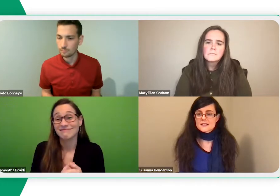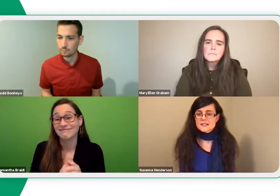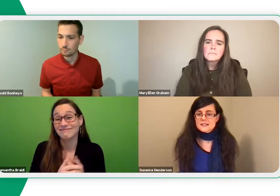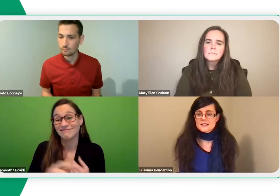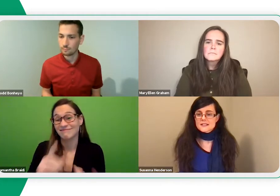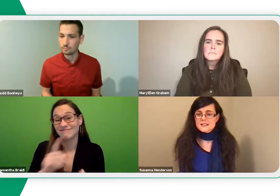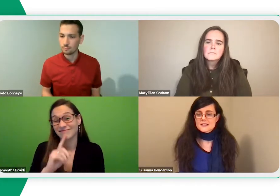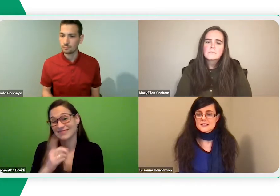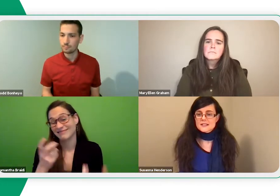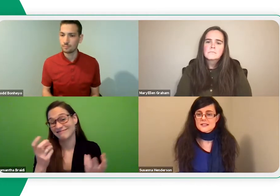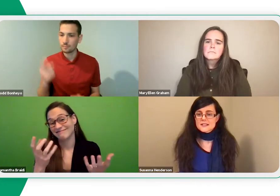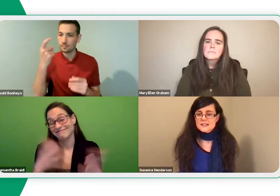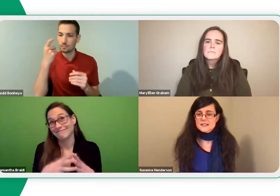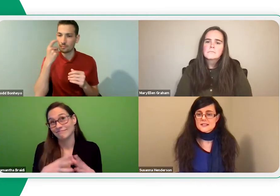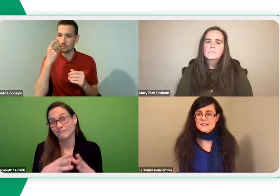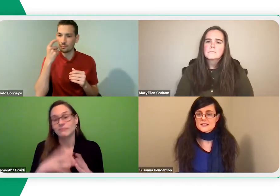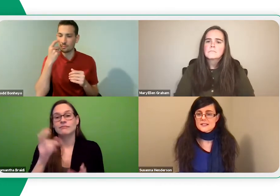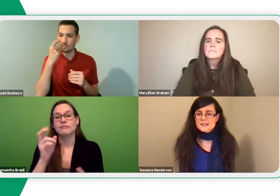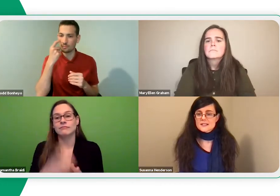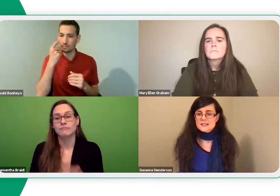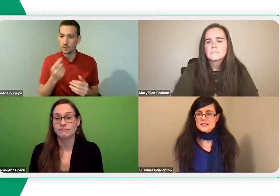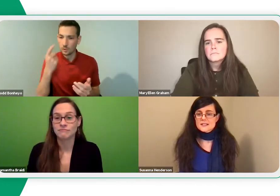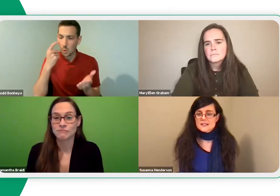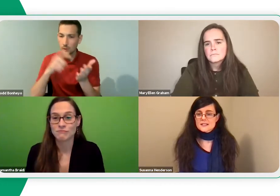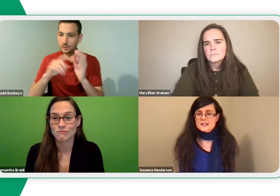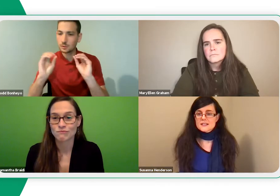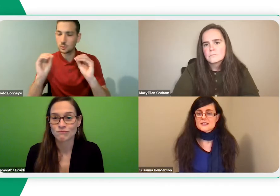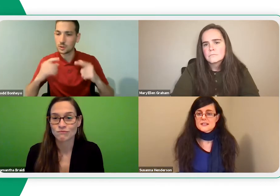most. Also, another thing are credit cards.